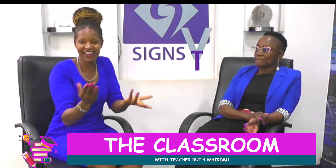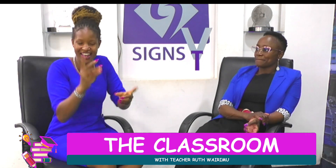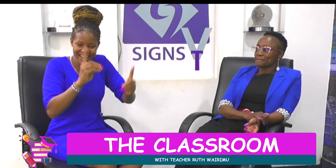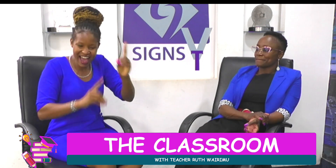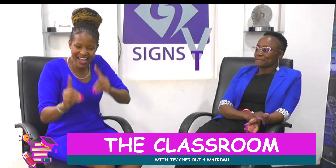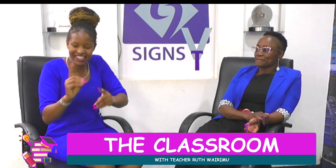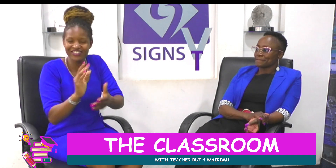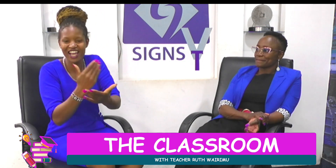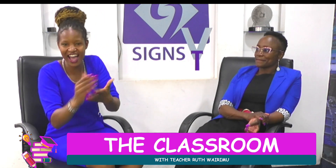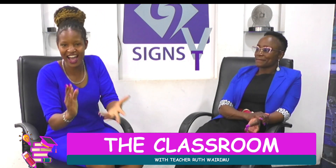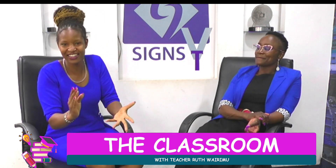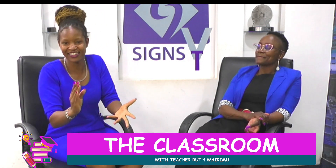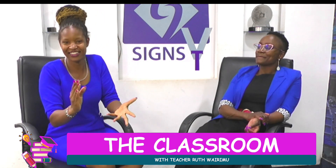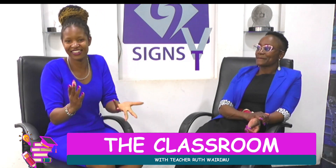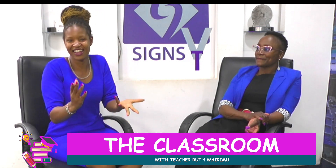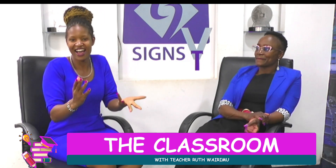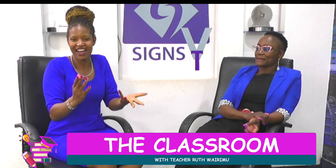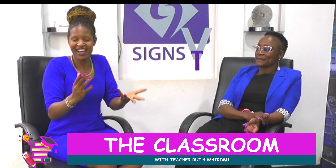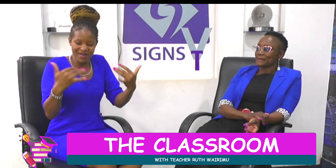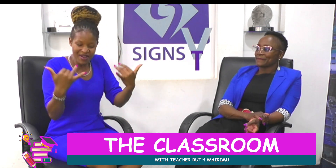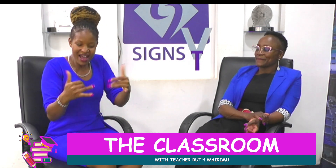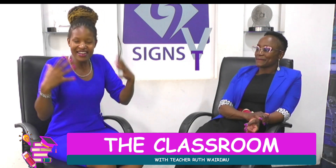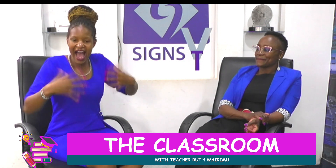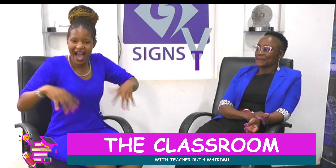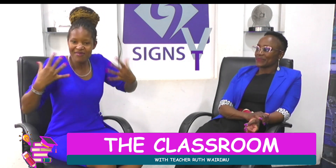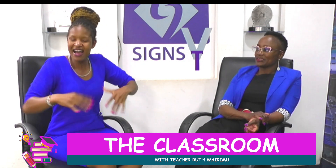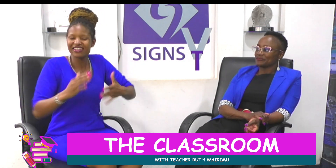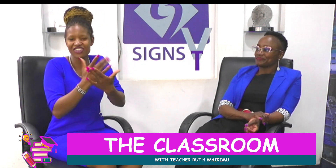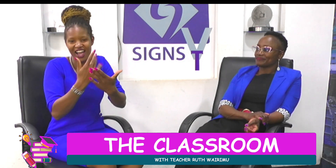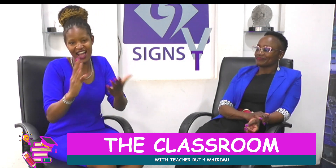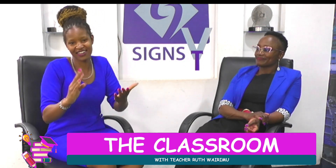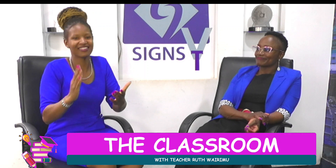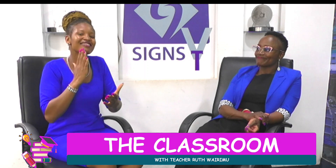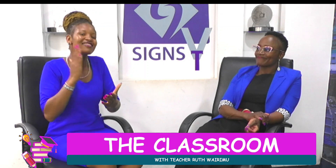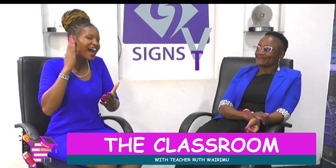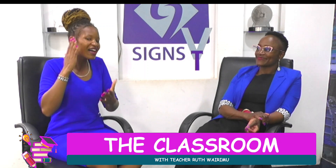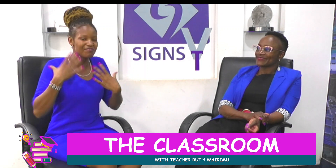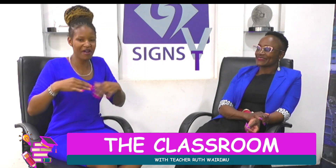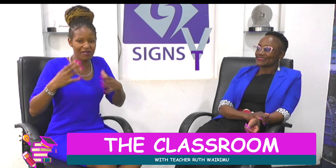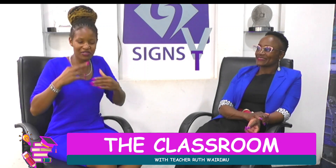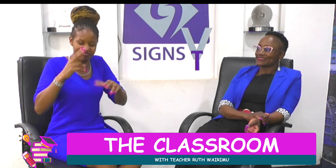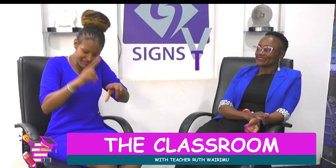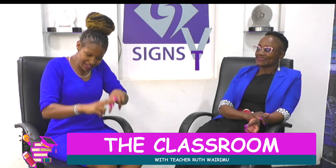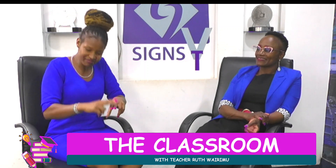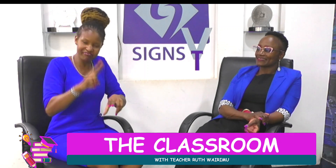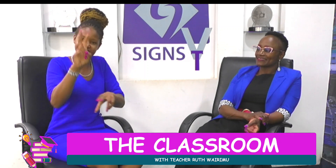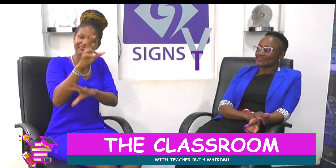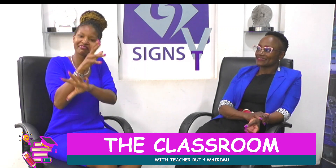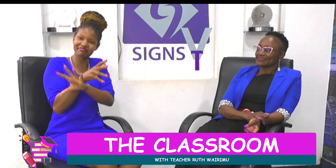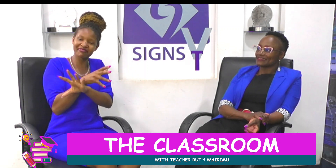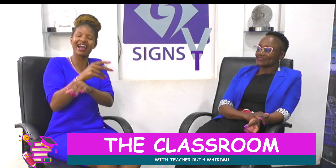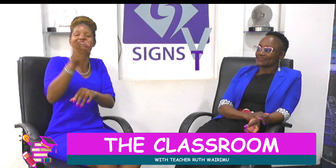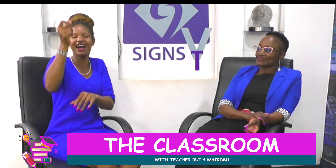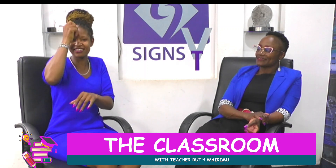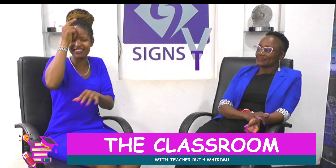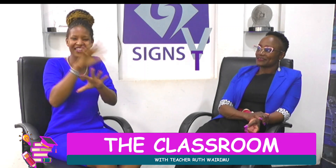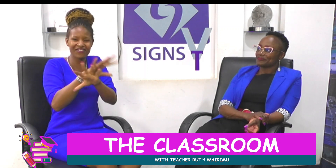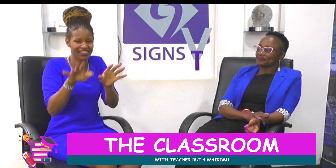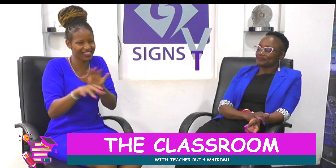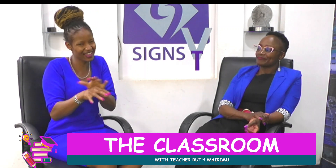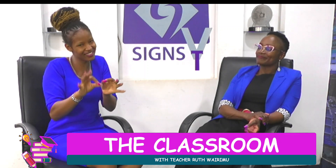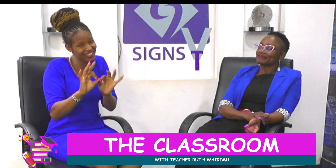the deaf members can also enjoy the service as well. We can also participate in the different